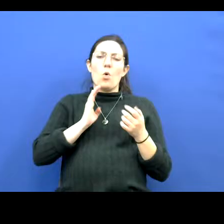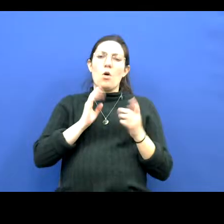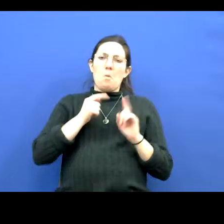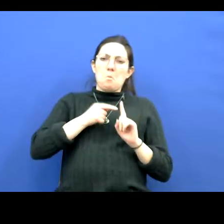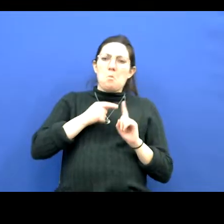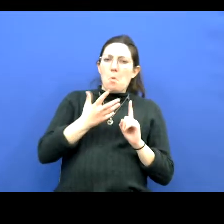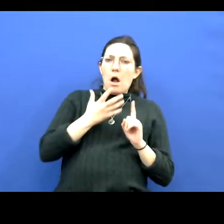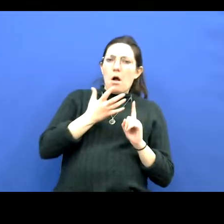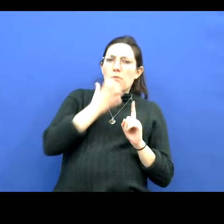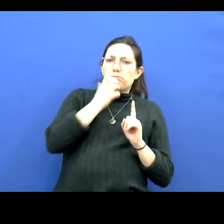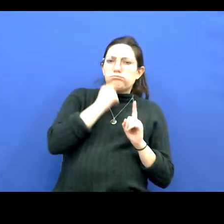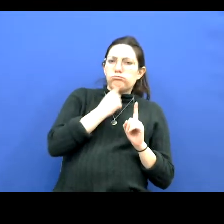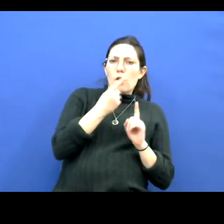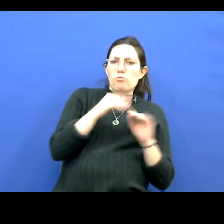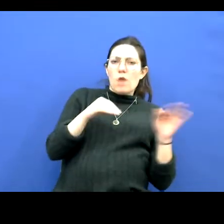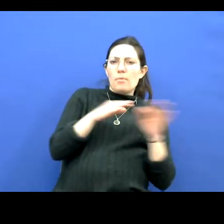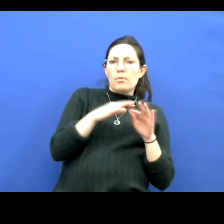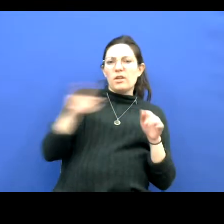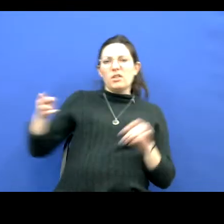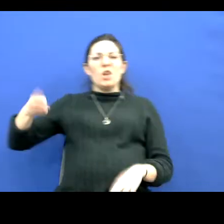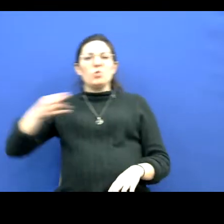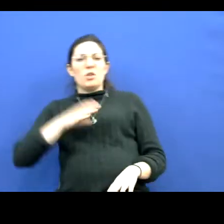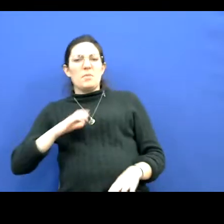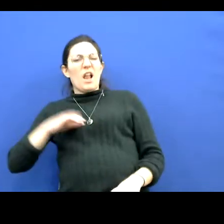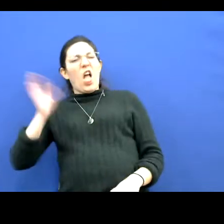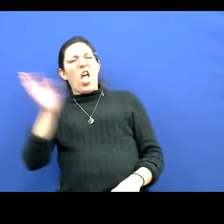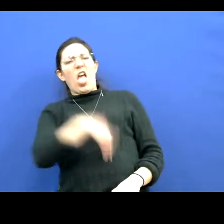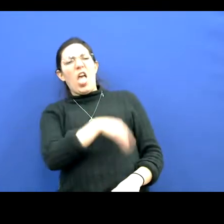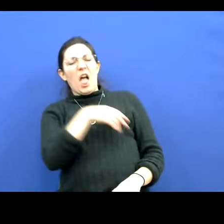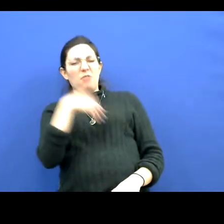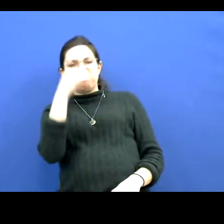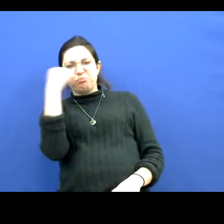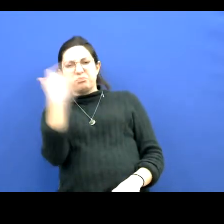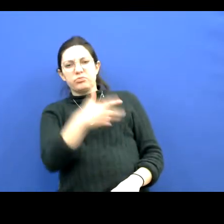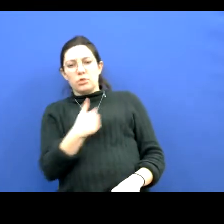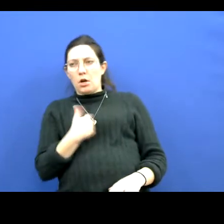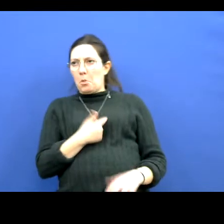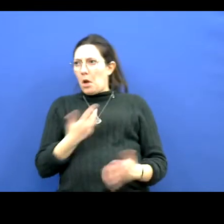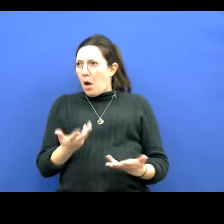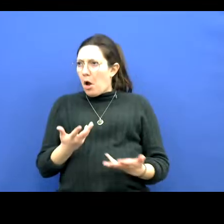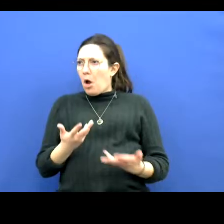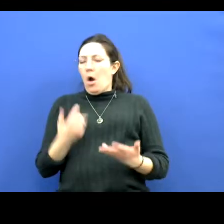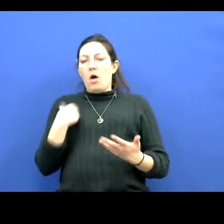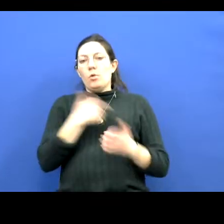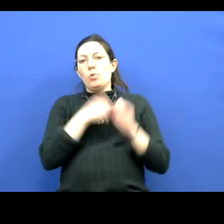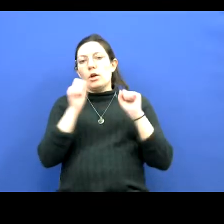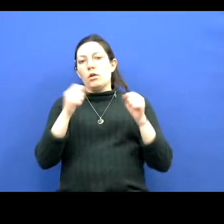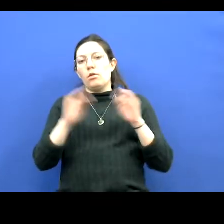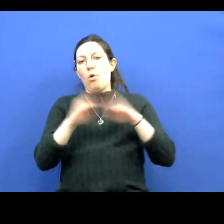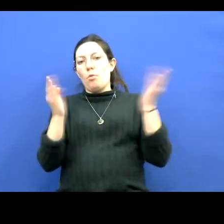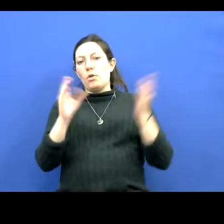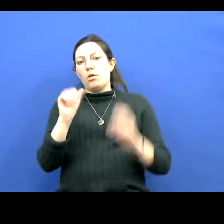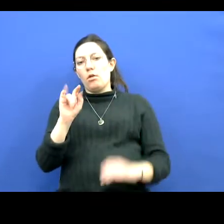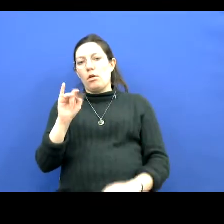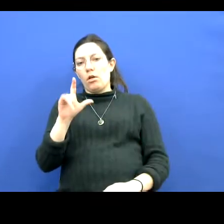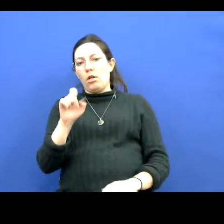protected. But all right, with that, I'll open it up to the public. Is there anyone who wishes to talk